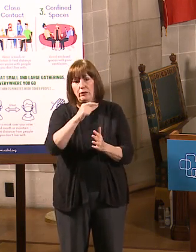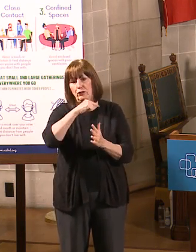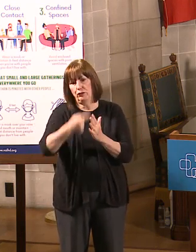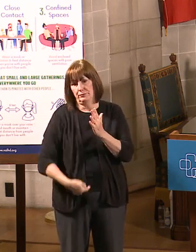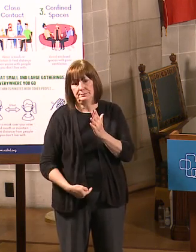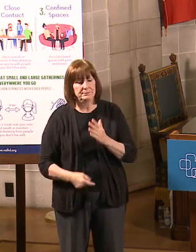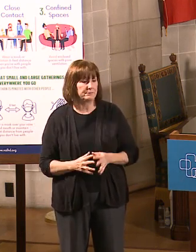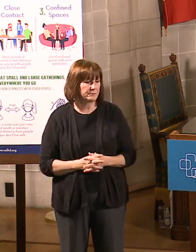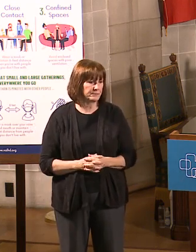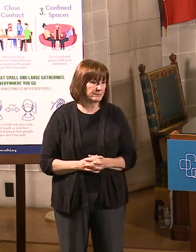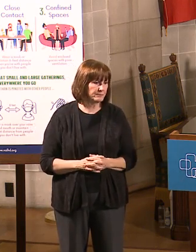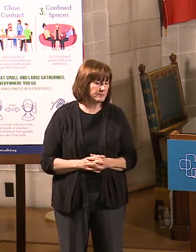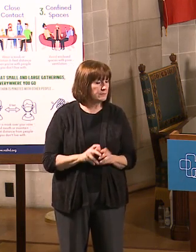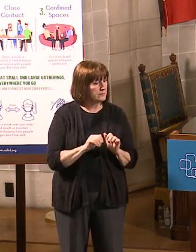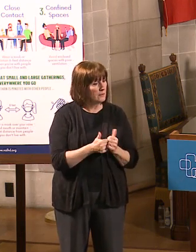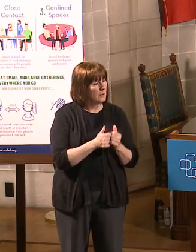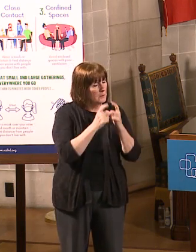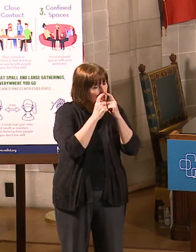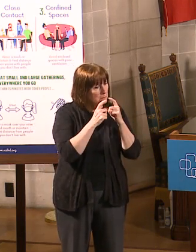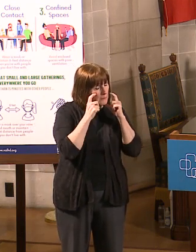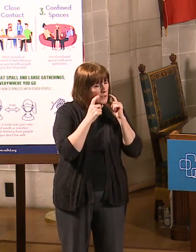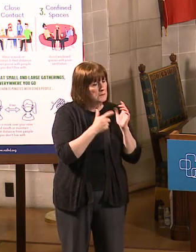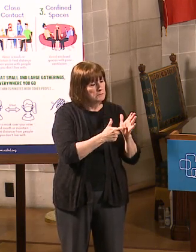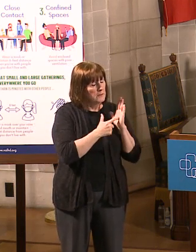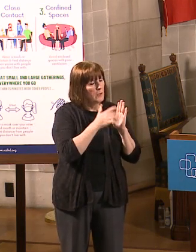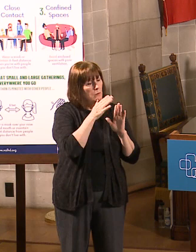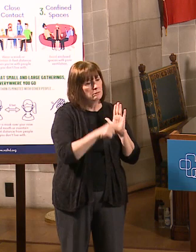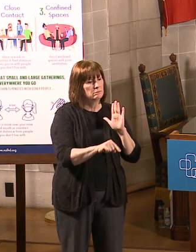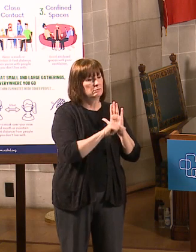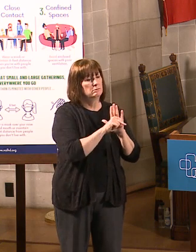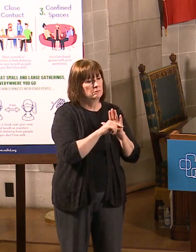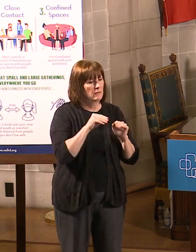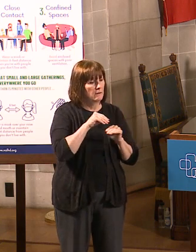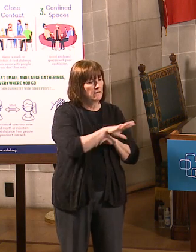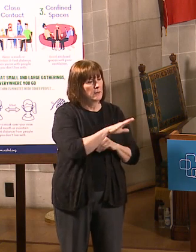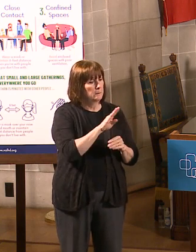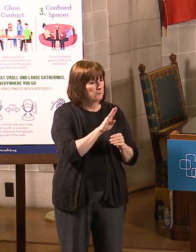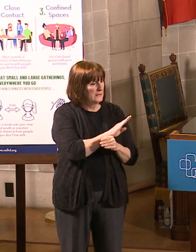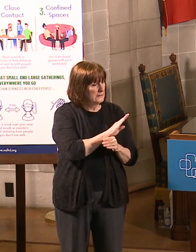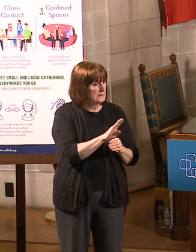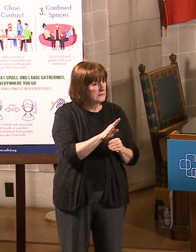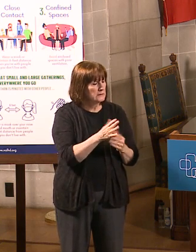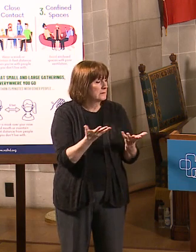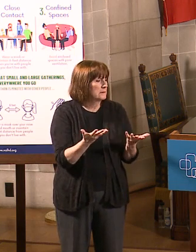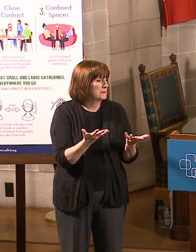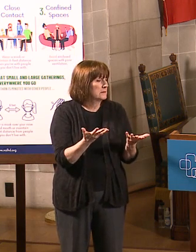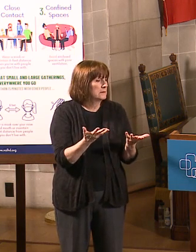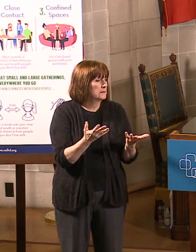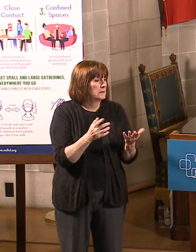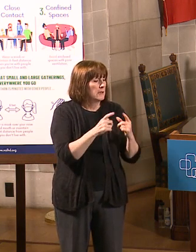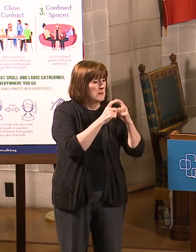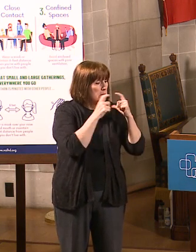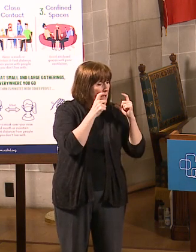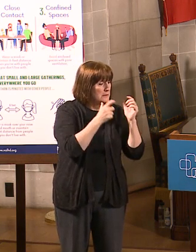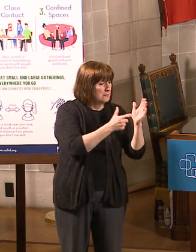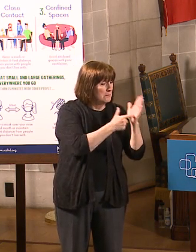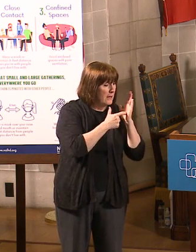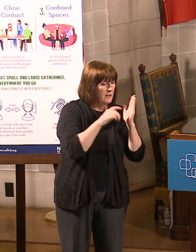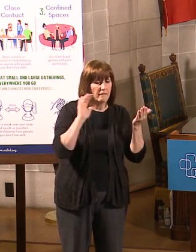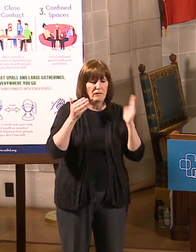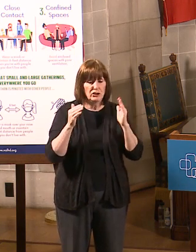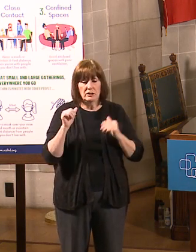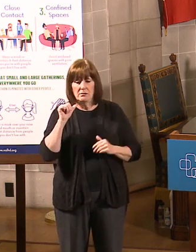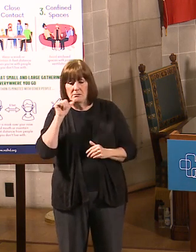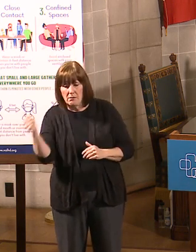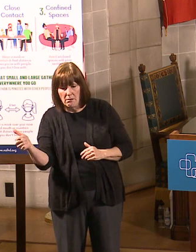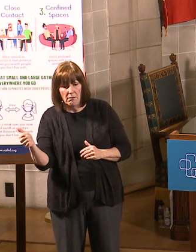Chris also asks, how will a mask mandate negatively affect businesses? What are the repercussions of a mask mandate versus no mask mandate?